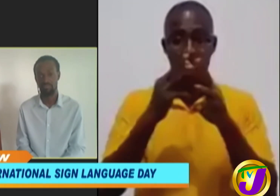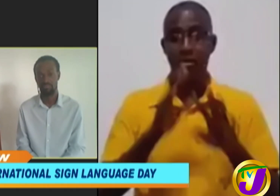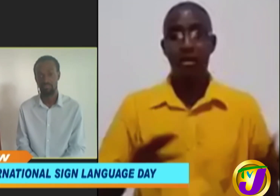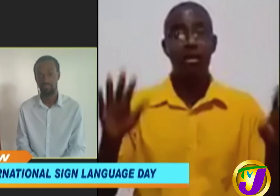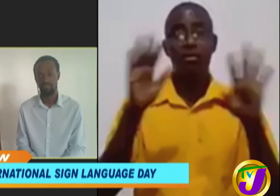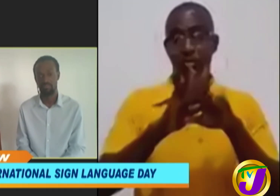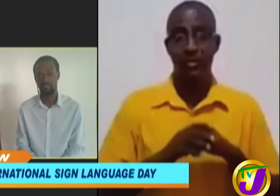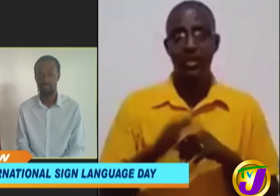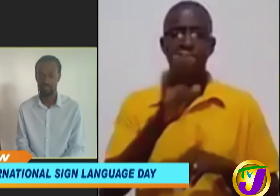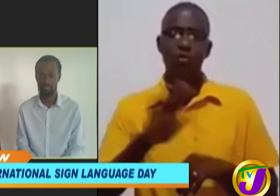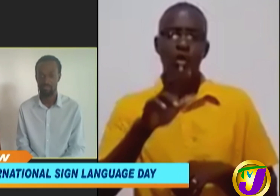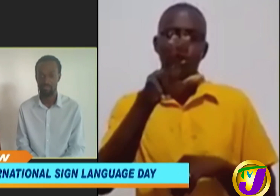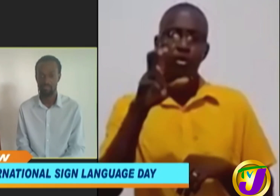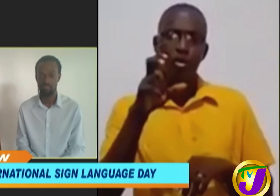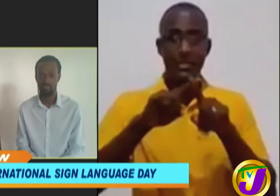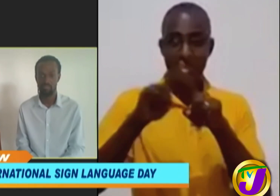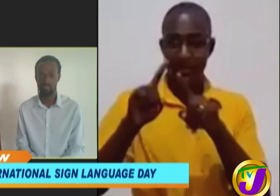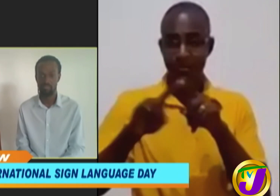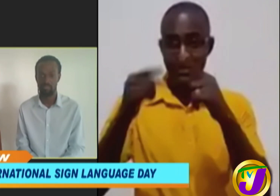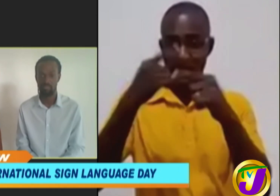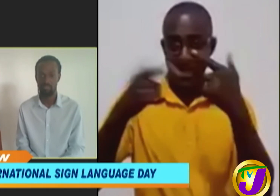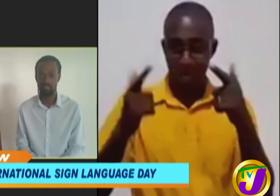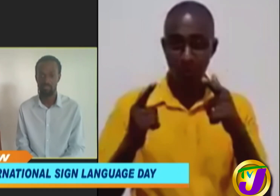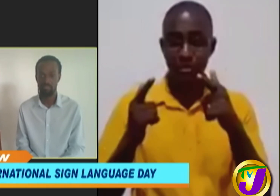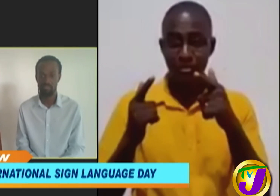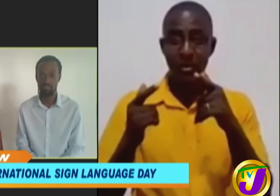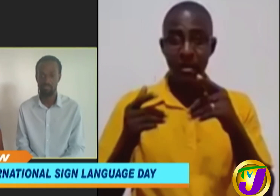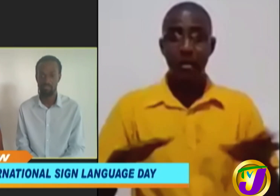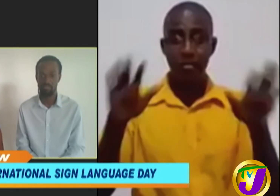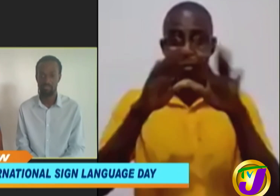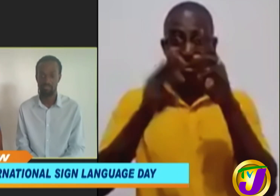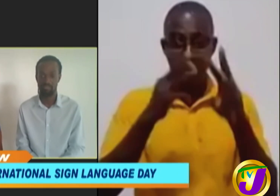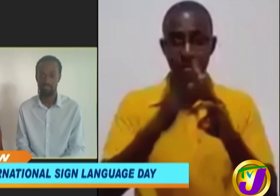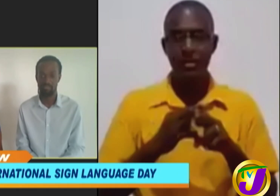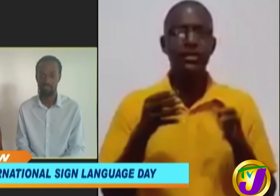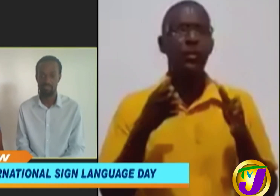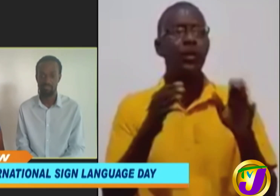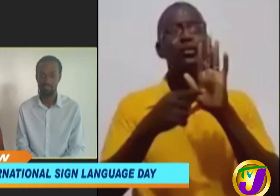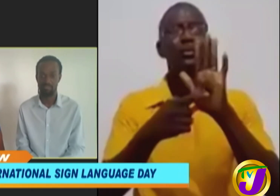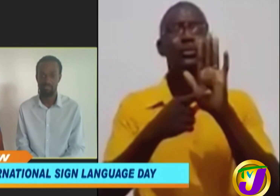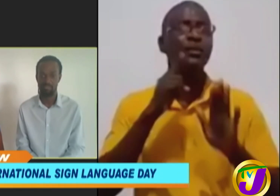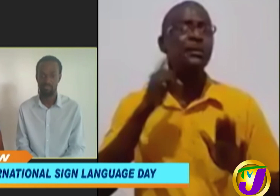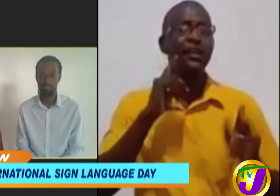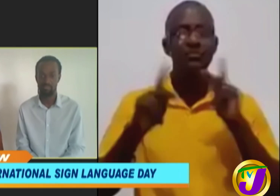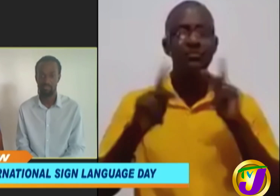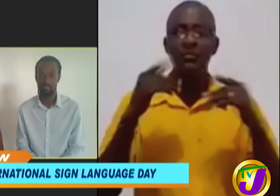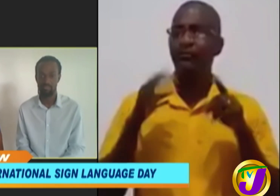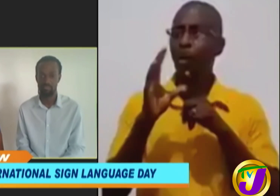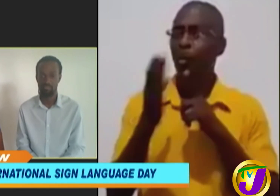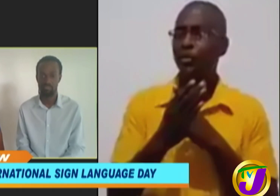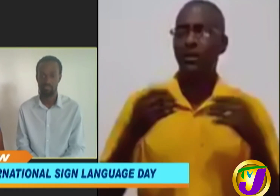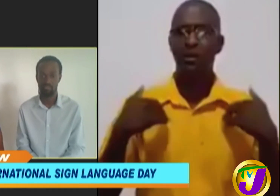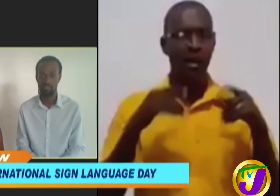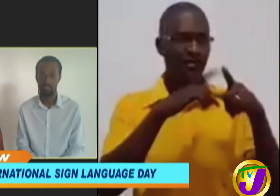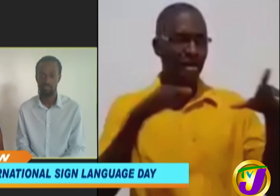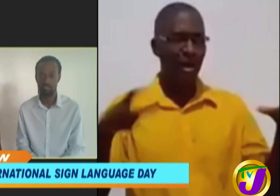300 different sign languages across the world. And it's just a way to show that deaf people have a culture, they have language, they